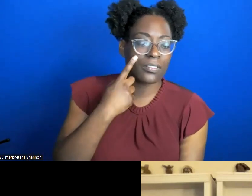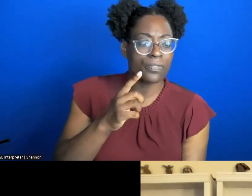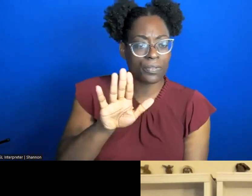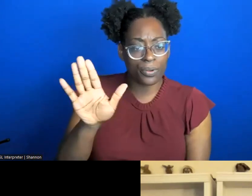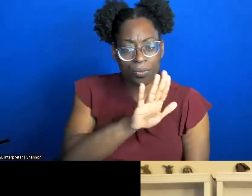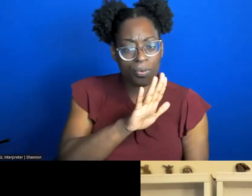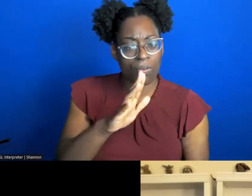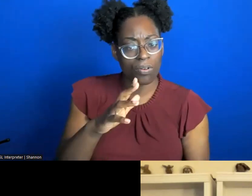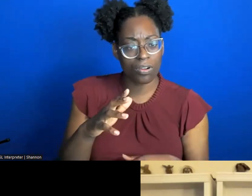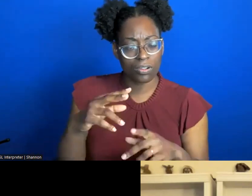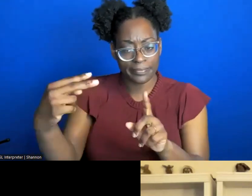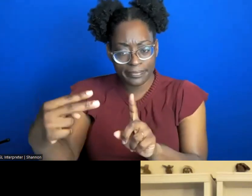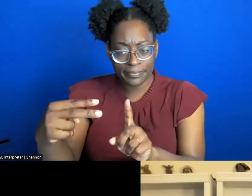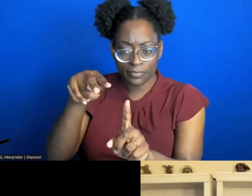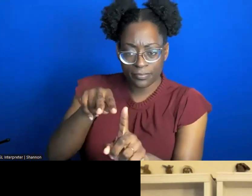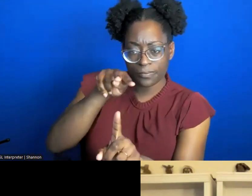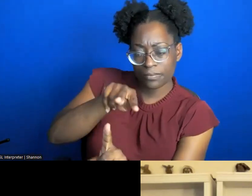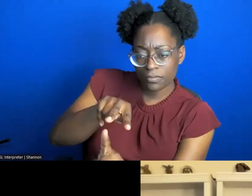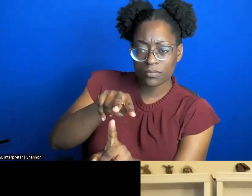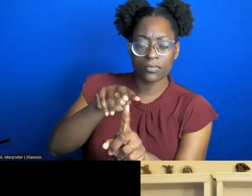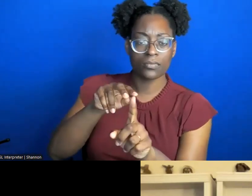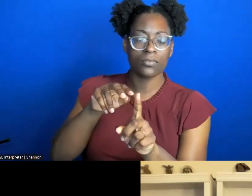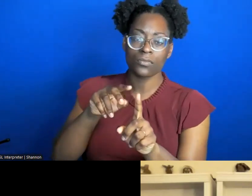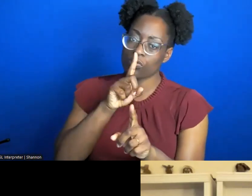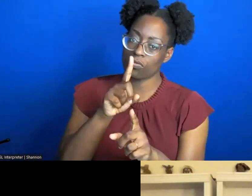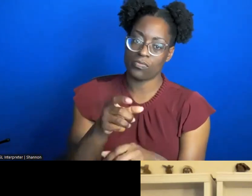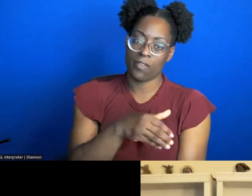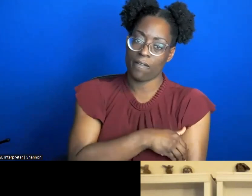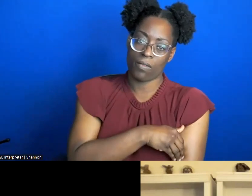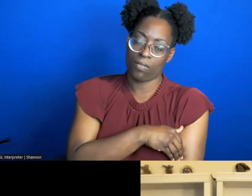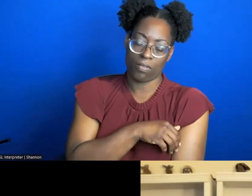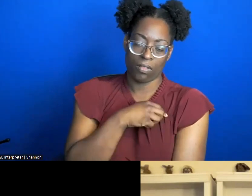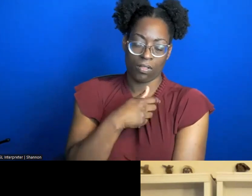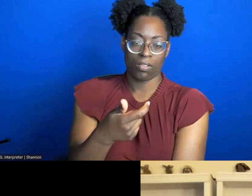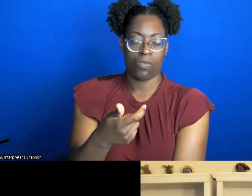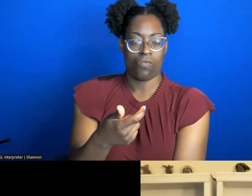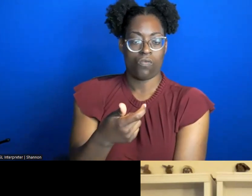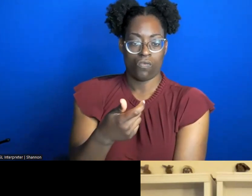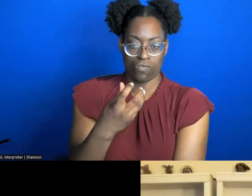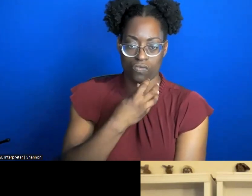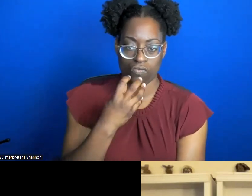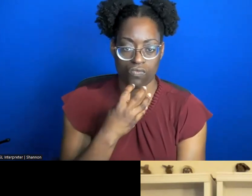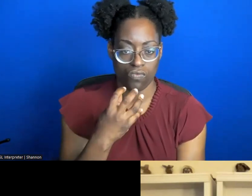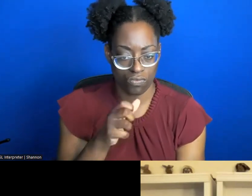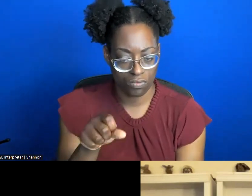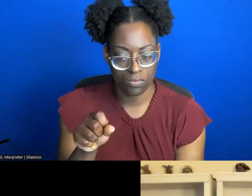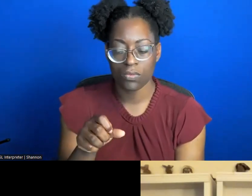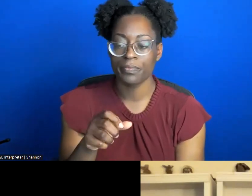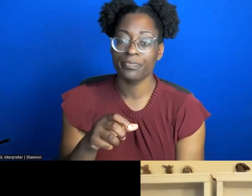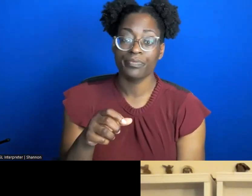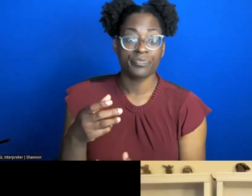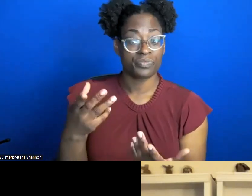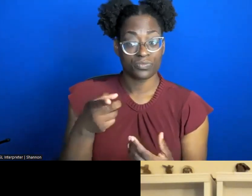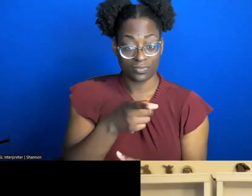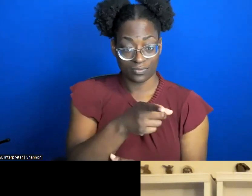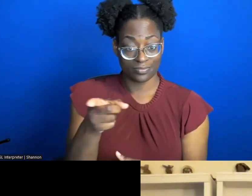perspectives, 3 very powerful perspectives. So if you could turn your videos